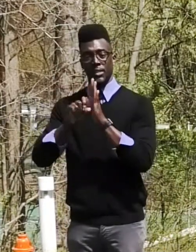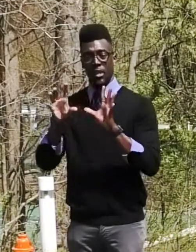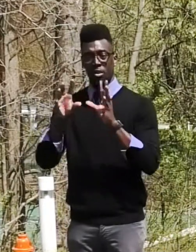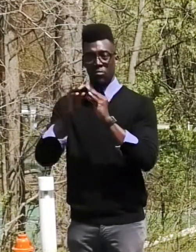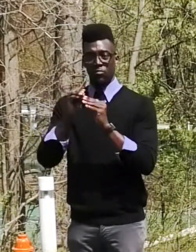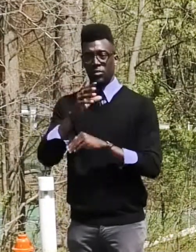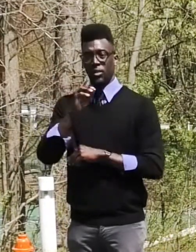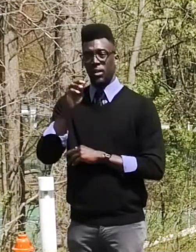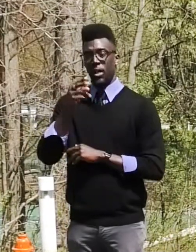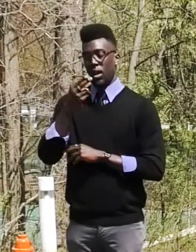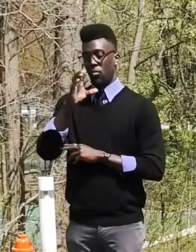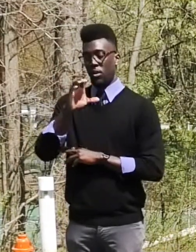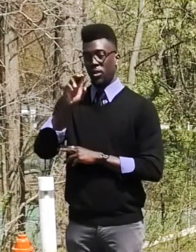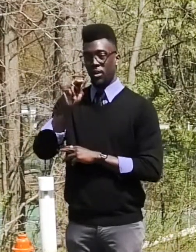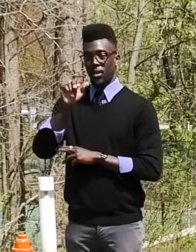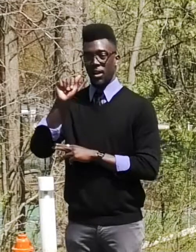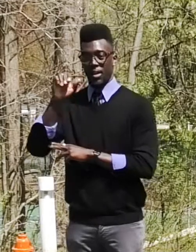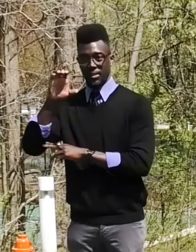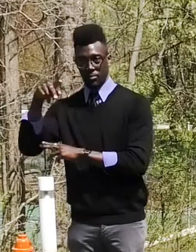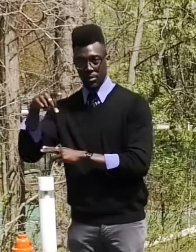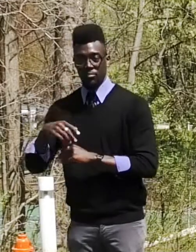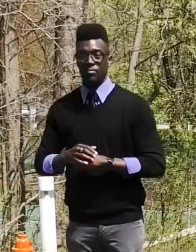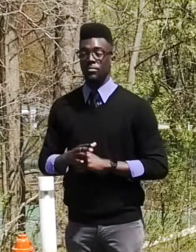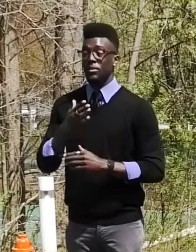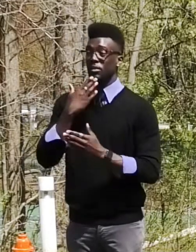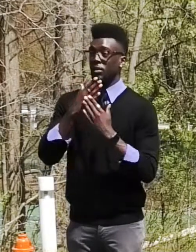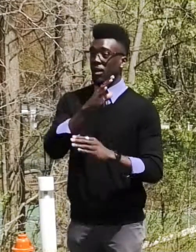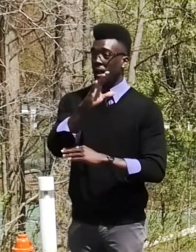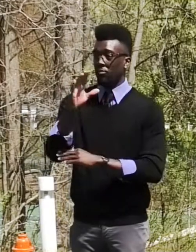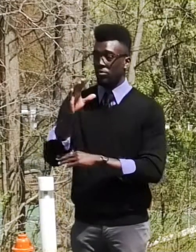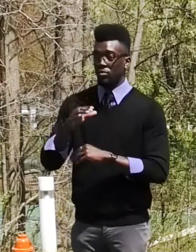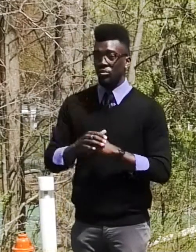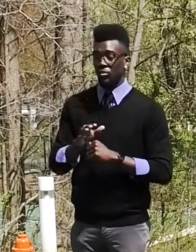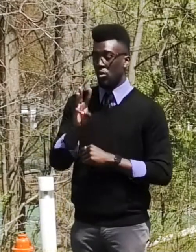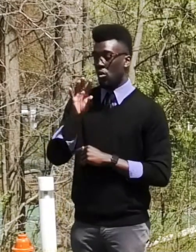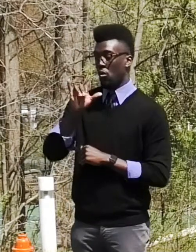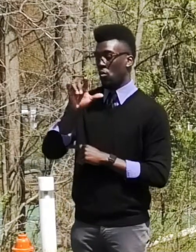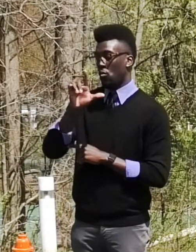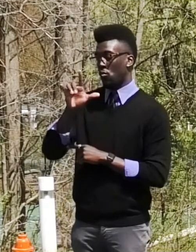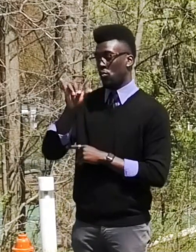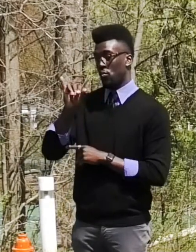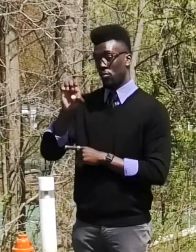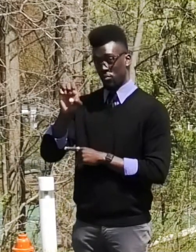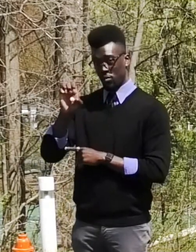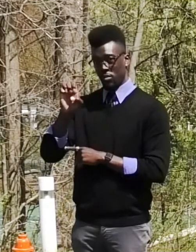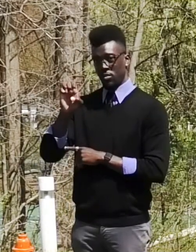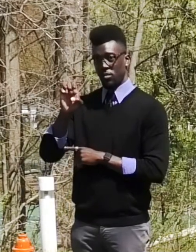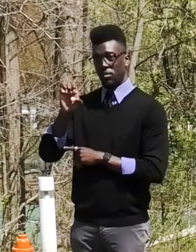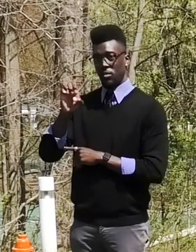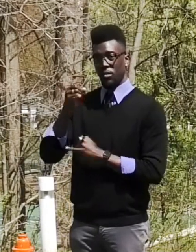NAACP. Willie. Good afternoon. Willie Flowers,